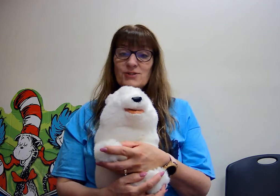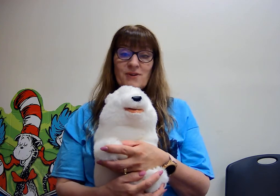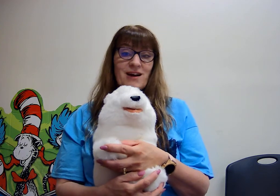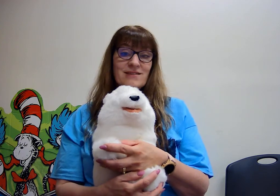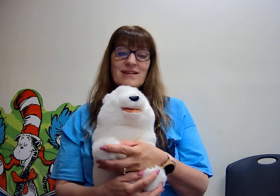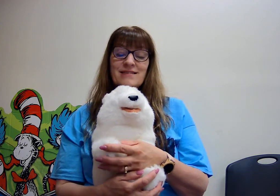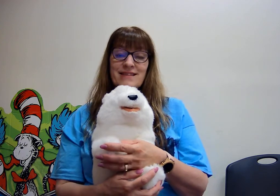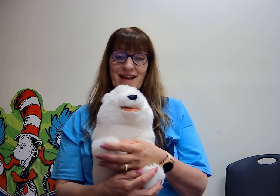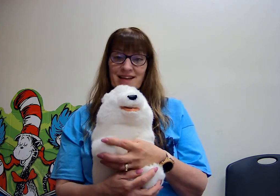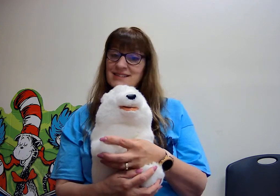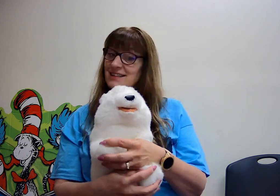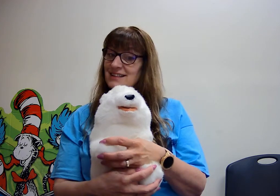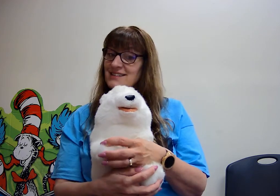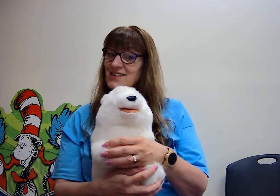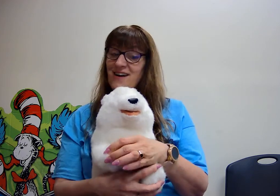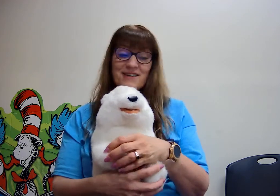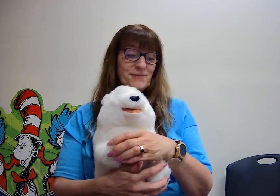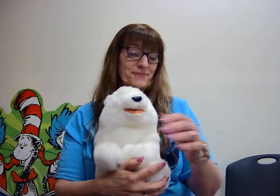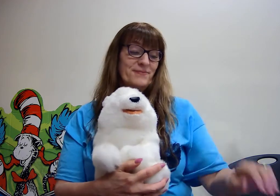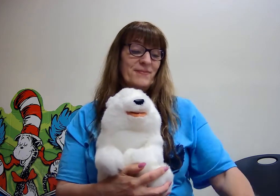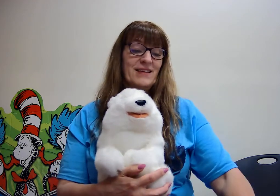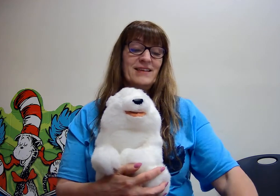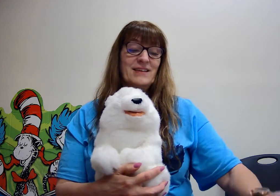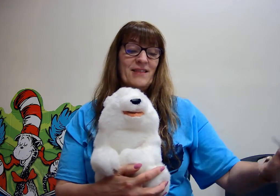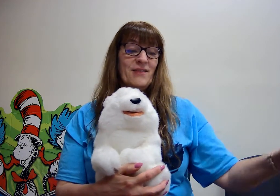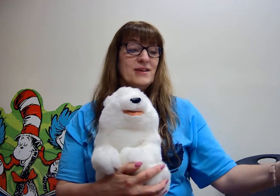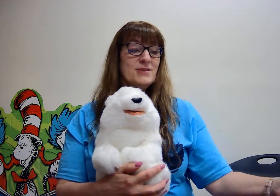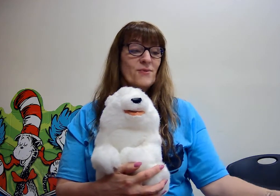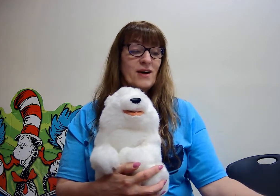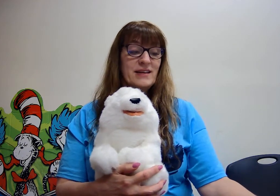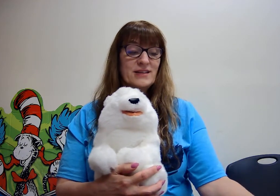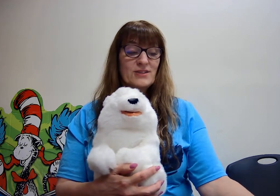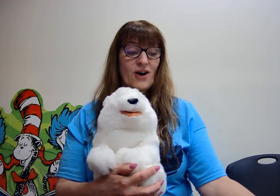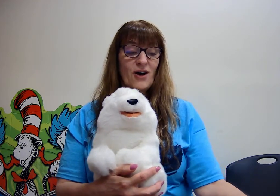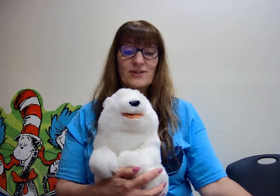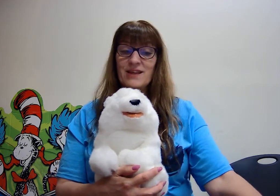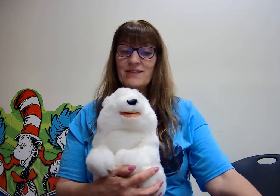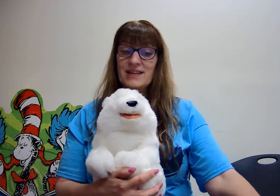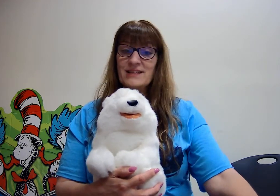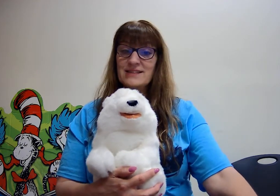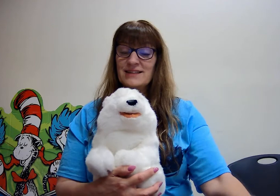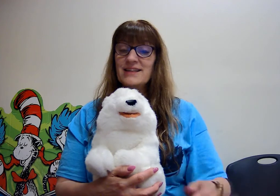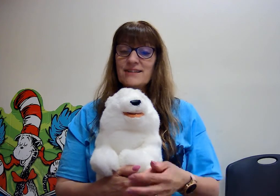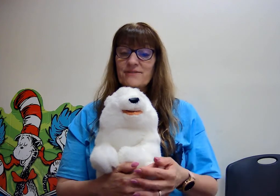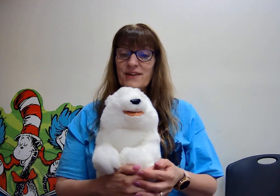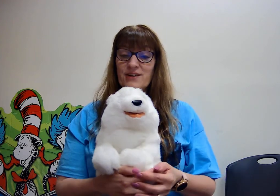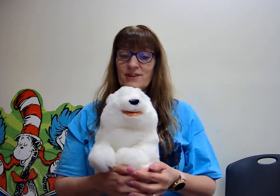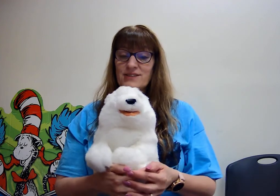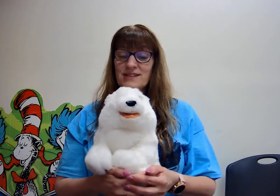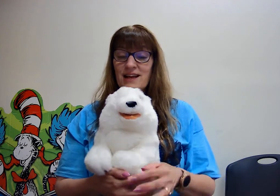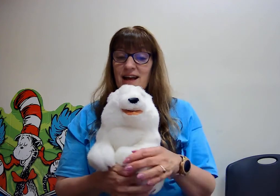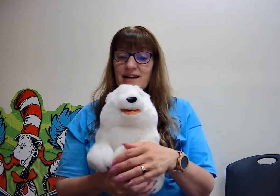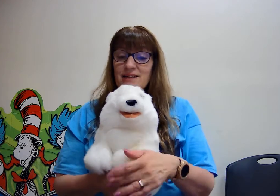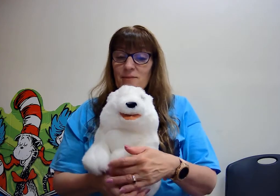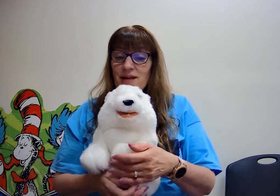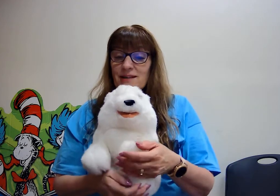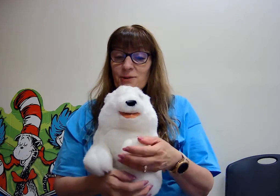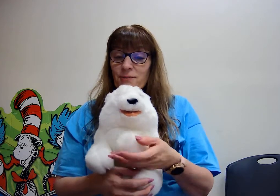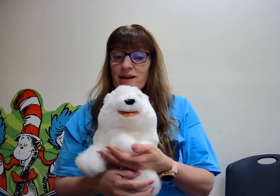our next little song? This one is called These Little Fingers. Now my little bear